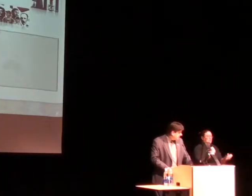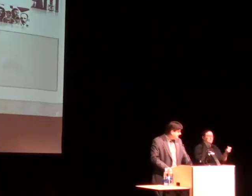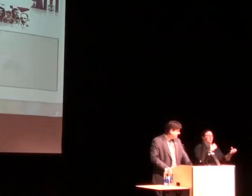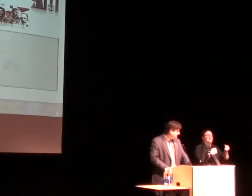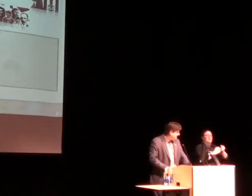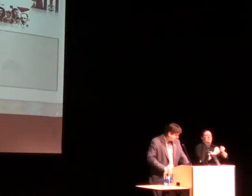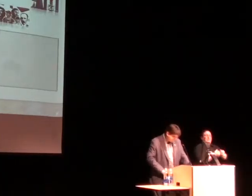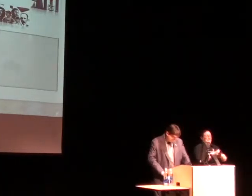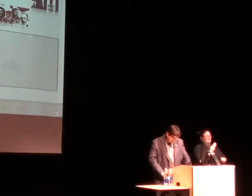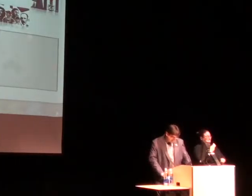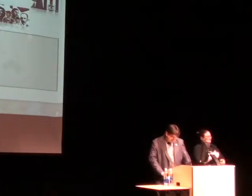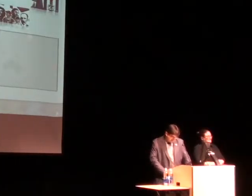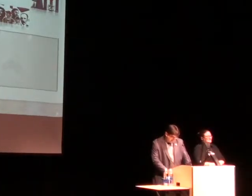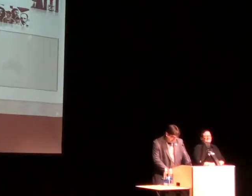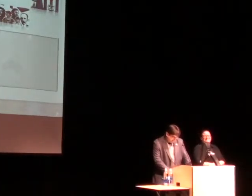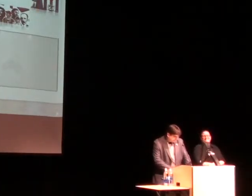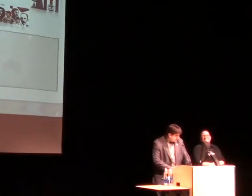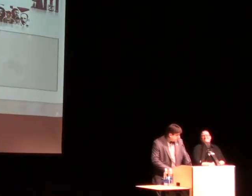support.